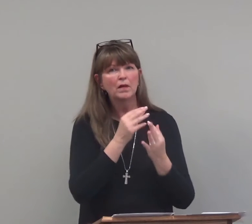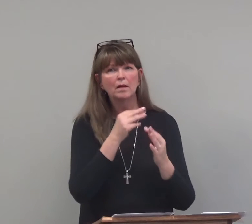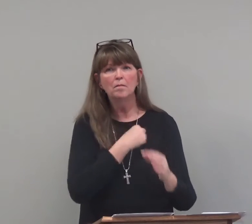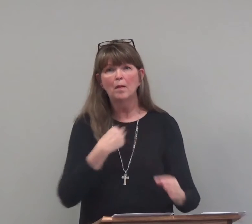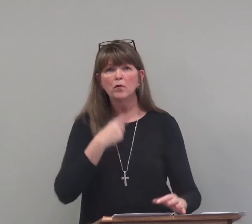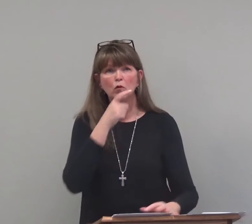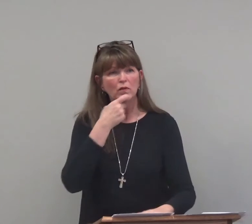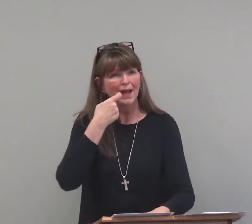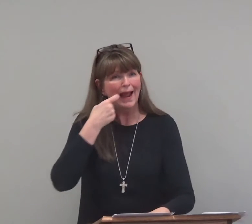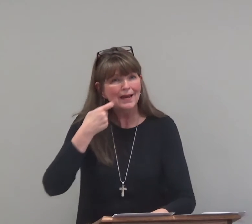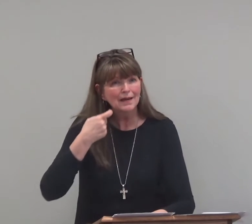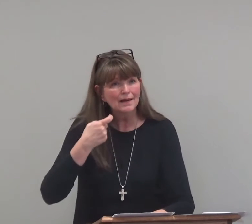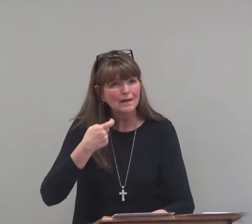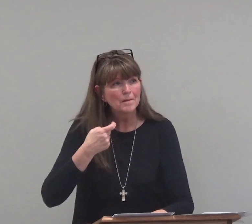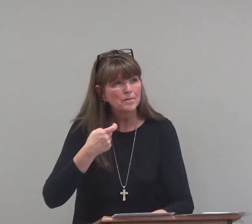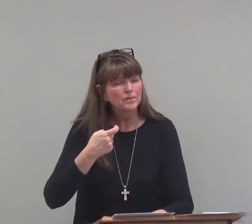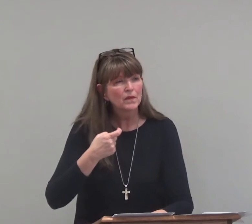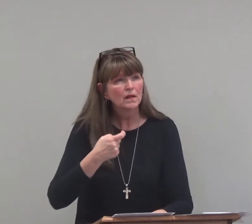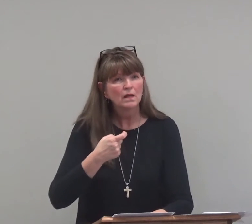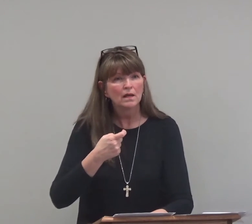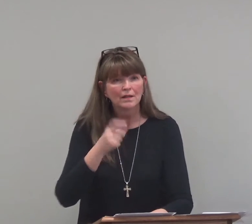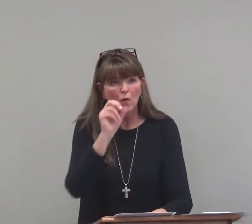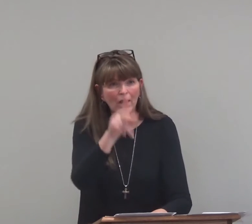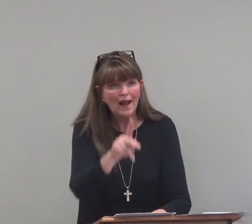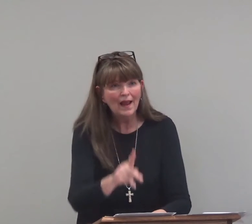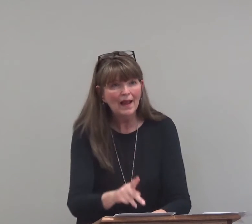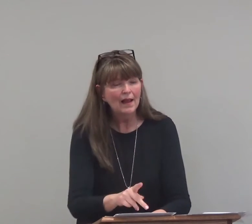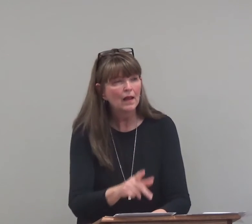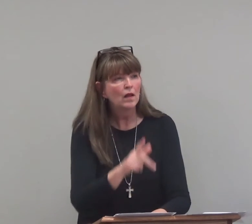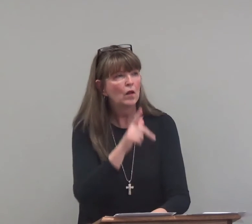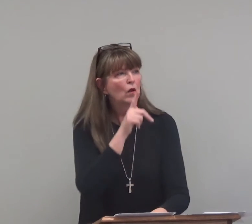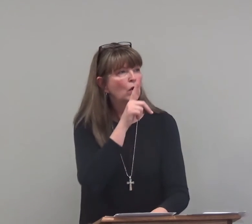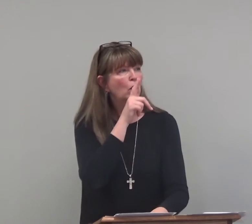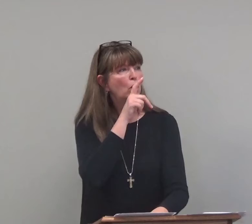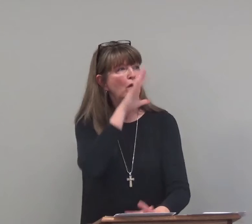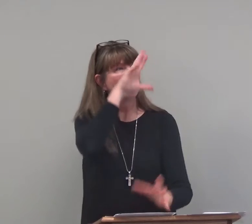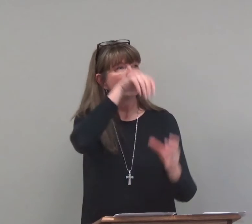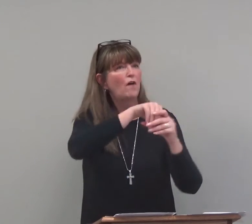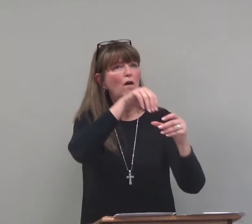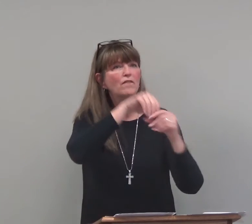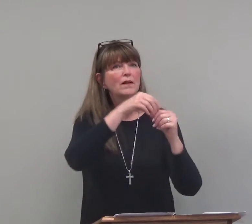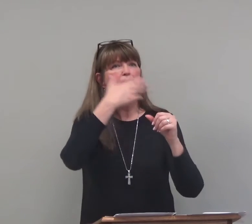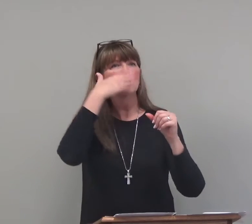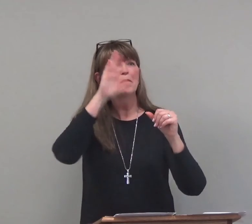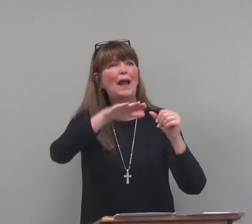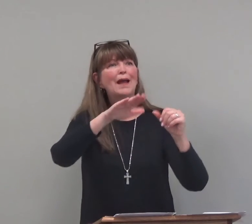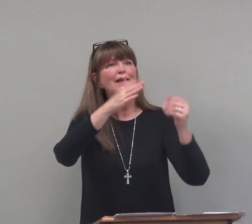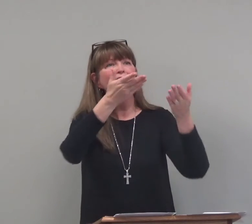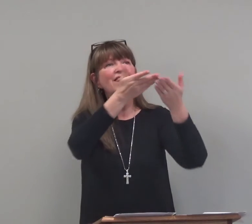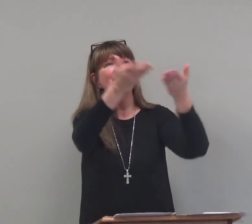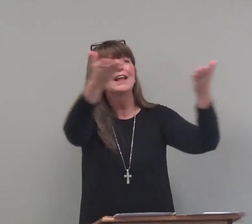even do that? Some of us have family members who are addicts, and that's okay. We have those who are involved